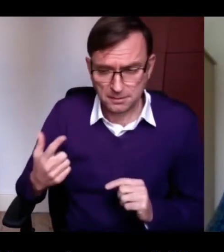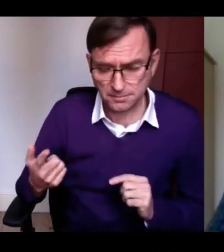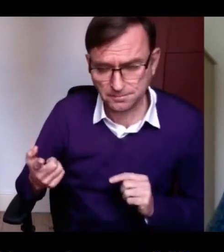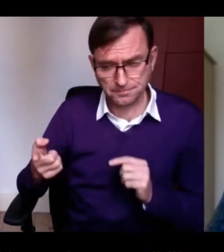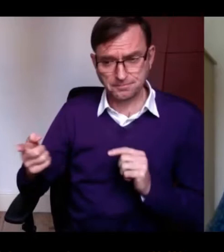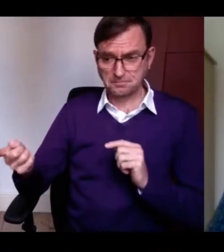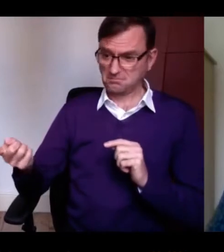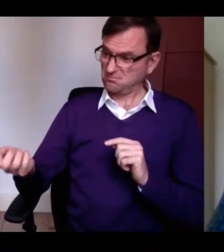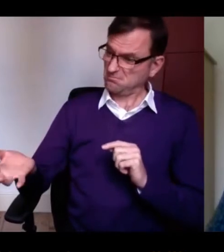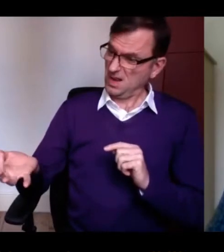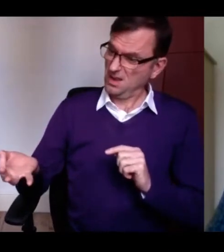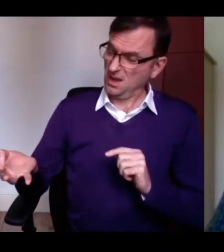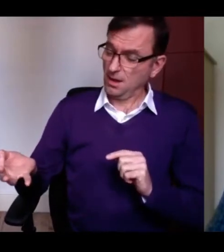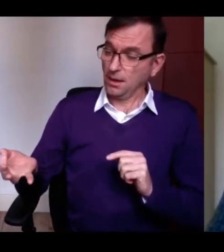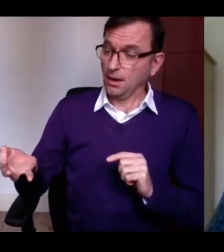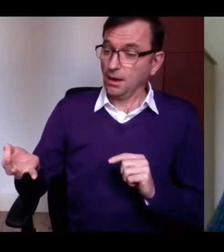websites and the internet.